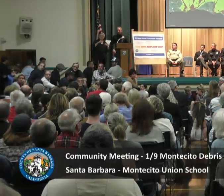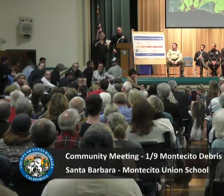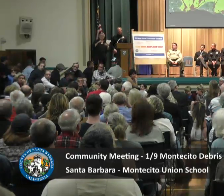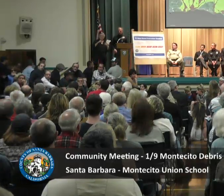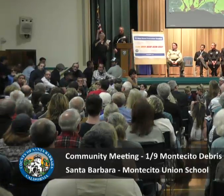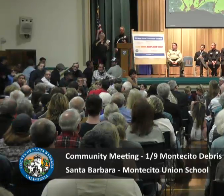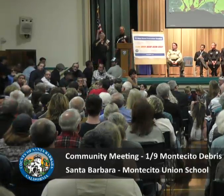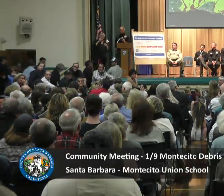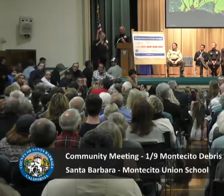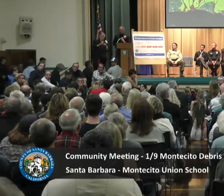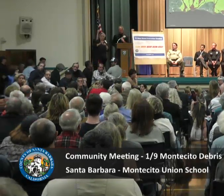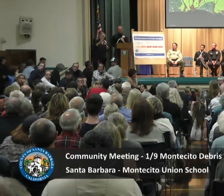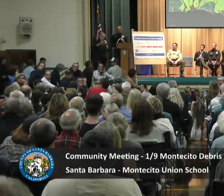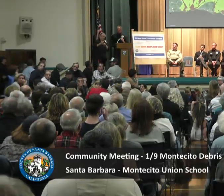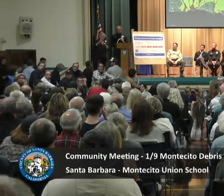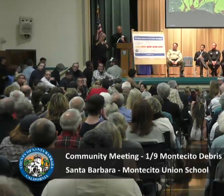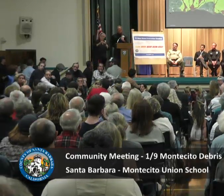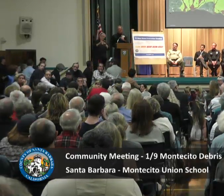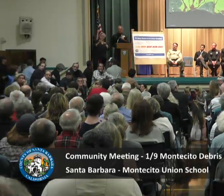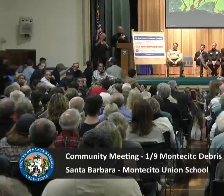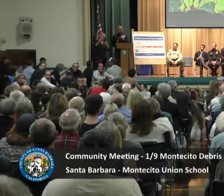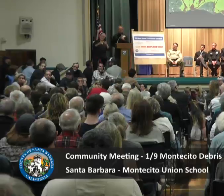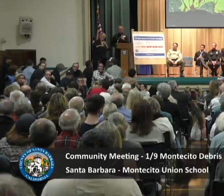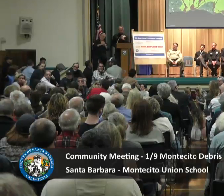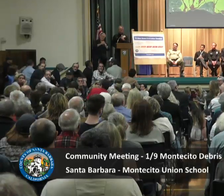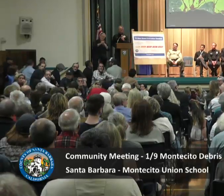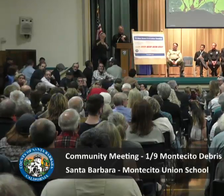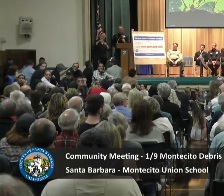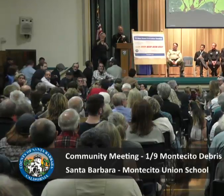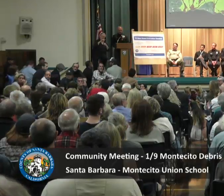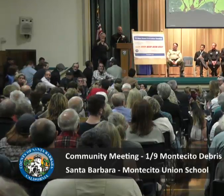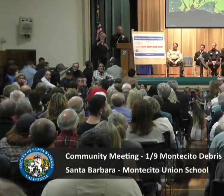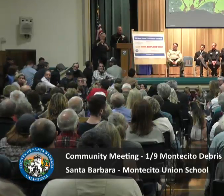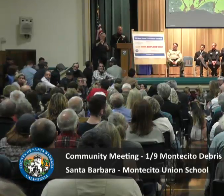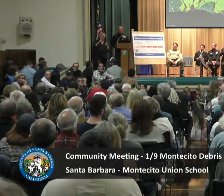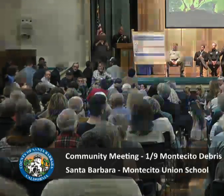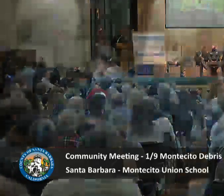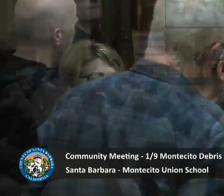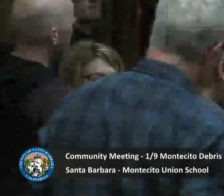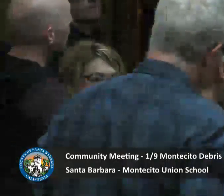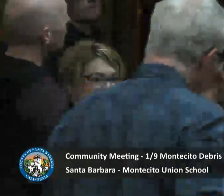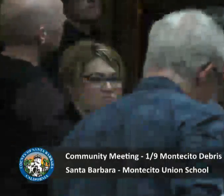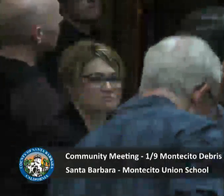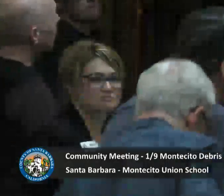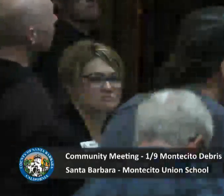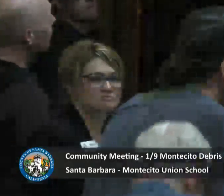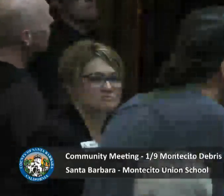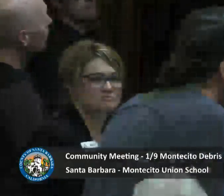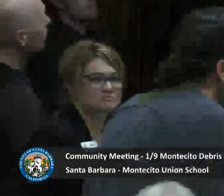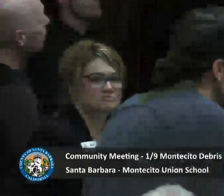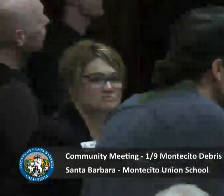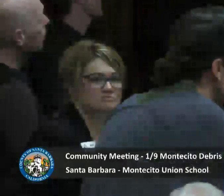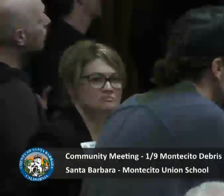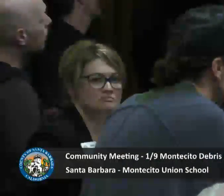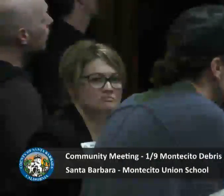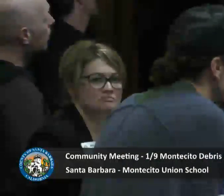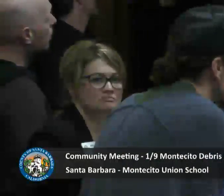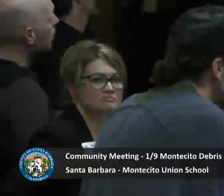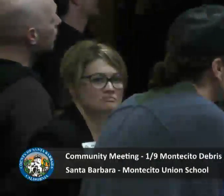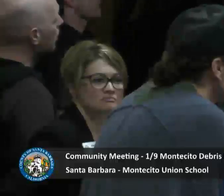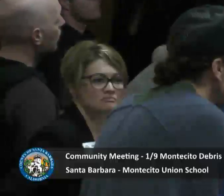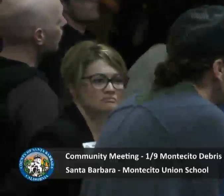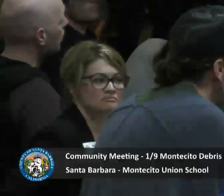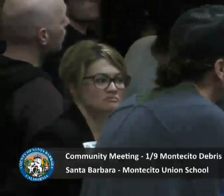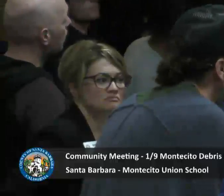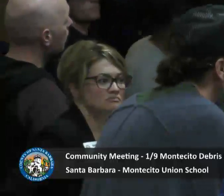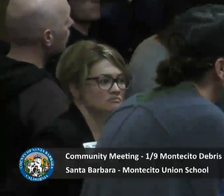1 year, 2 years, 3 years, where we might be at risk of these debris flows? And then I just want to plug the Montecito Association, its staff and president, and thanks